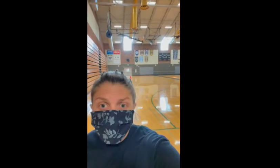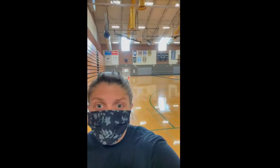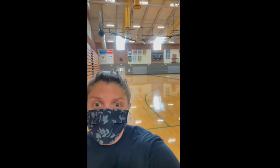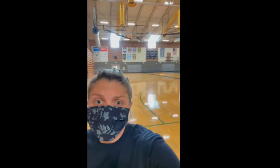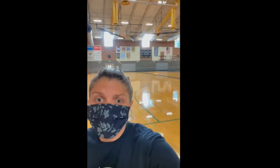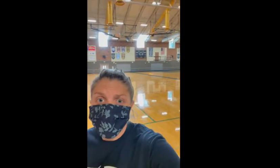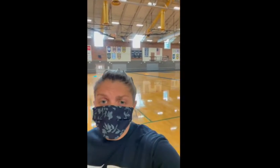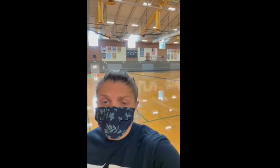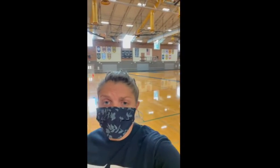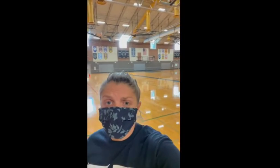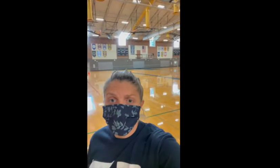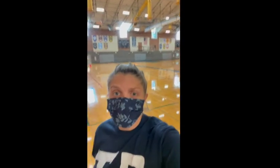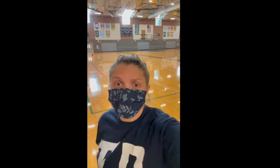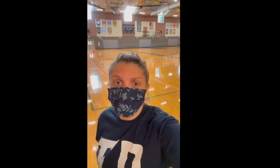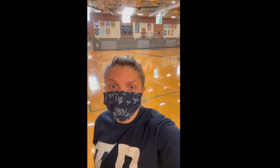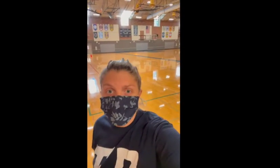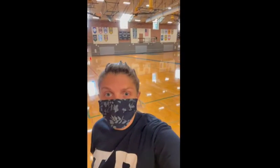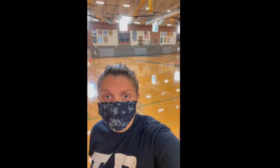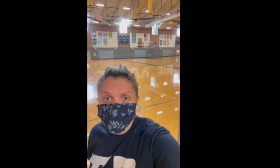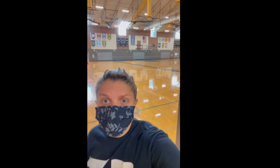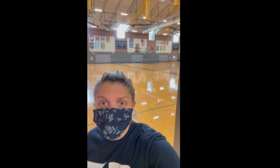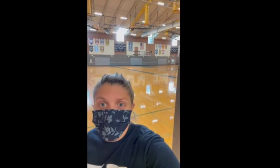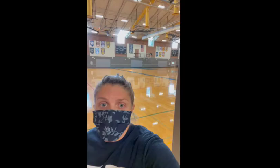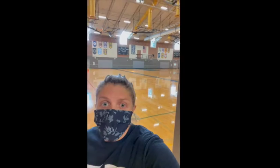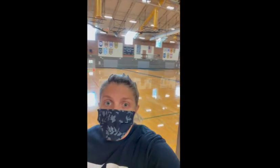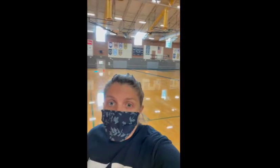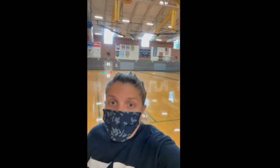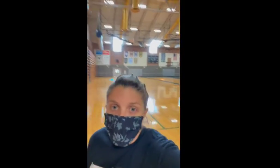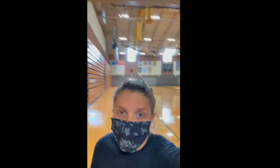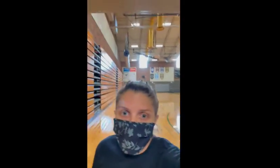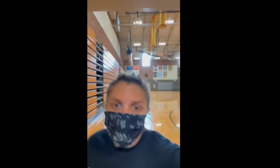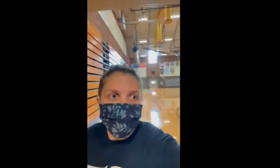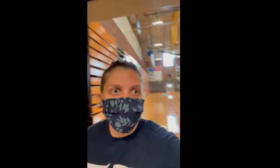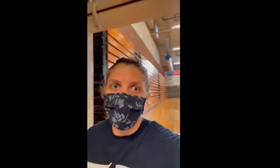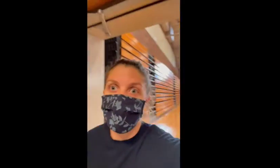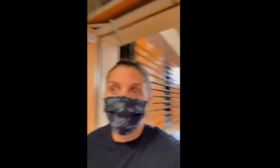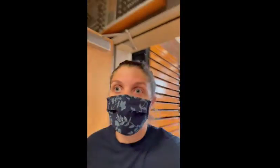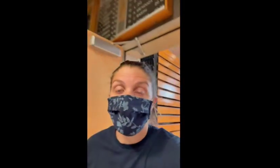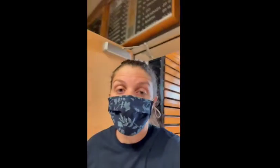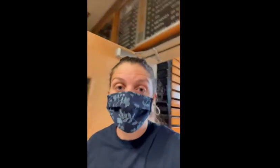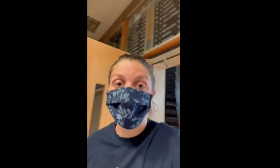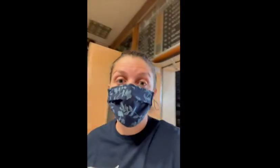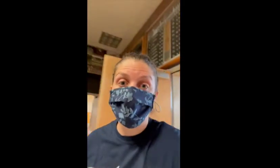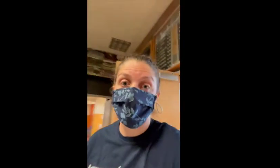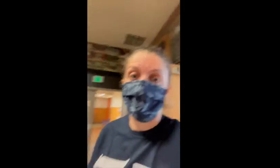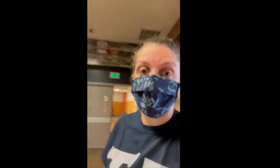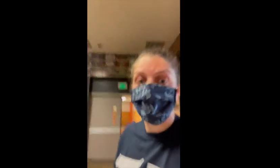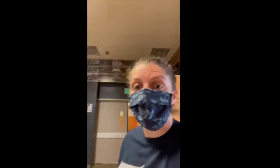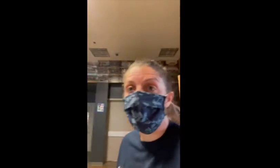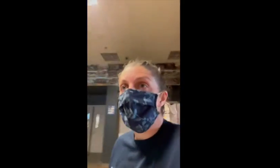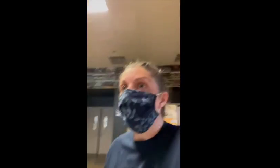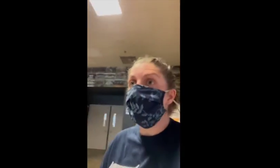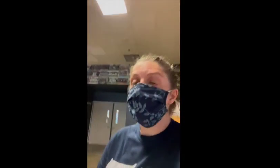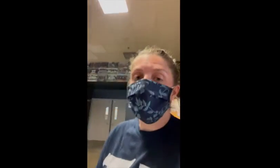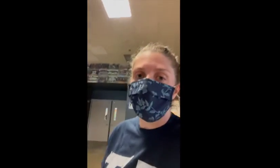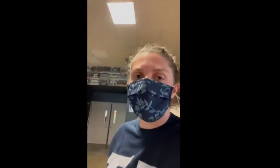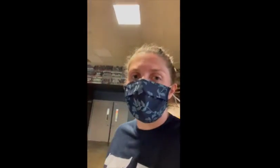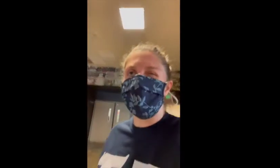basketball, we use it for gym, we use it for assemblies, and lots of cool stuff. In this hallway, now we're kind of